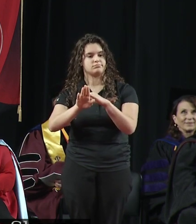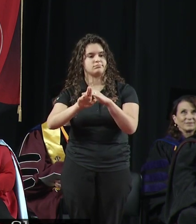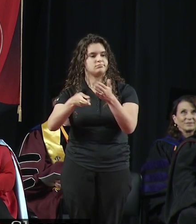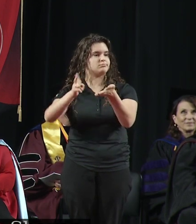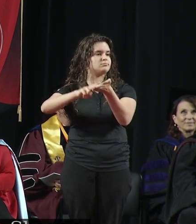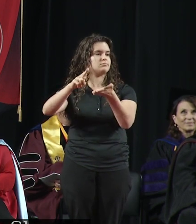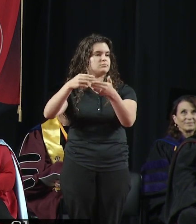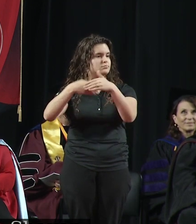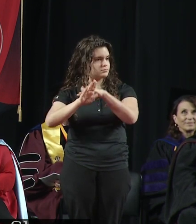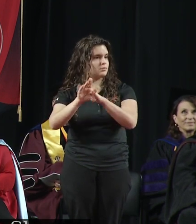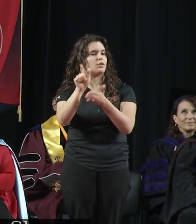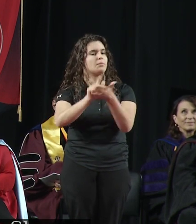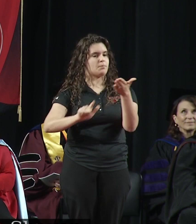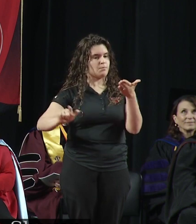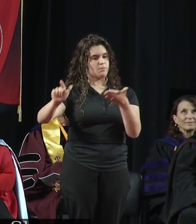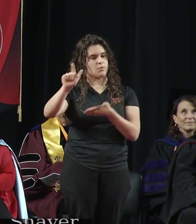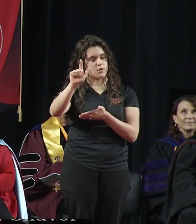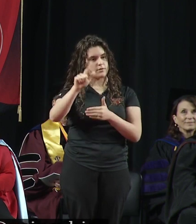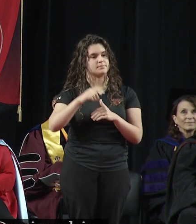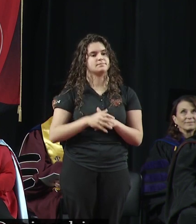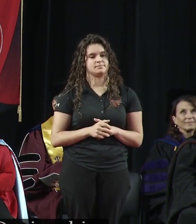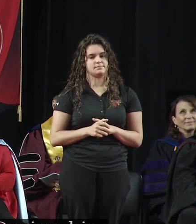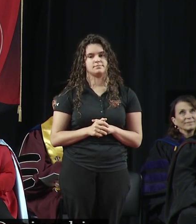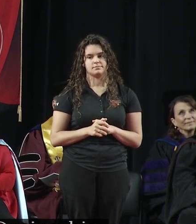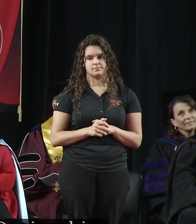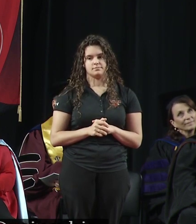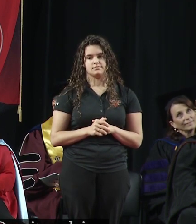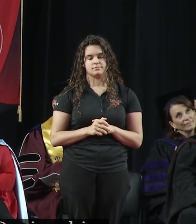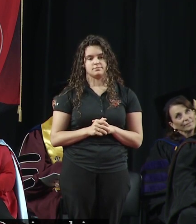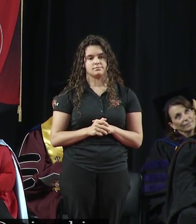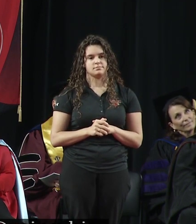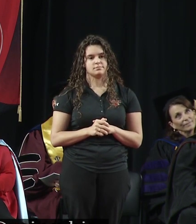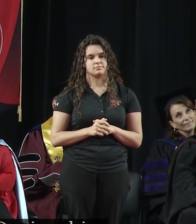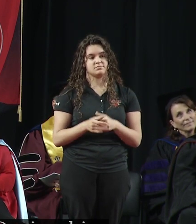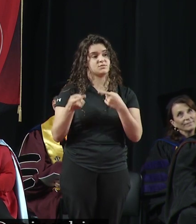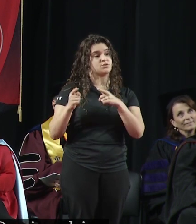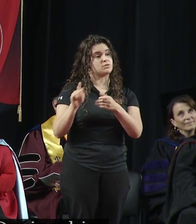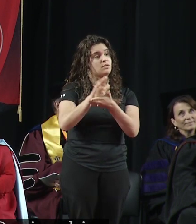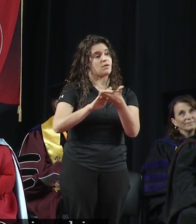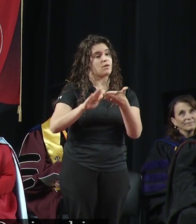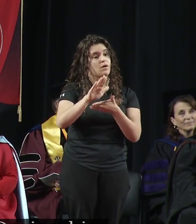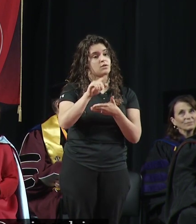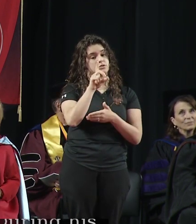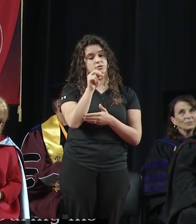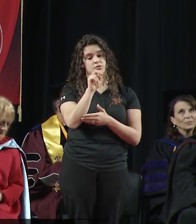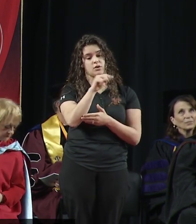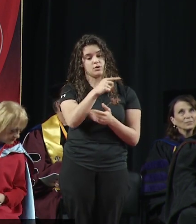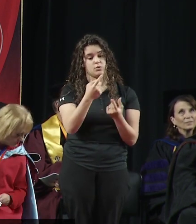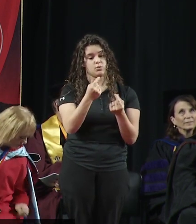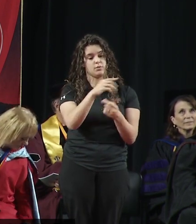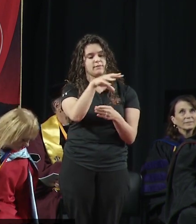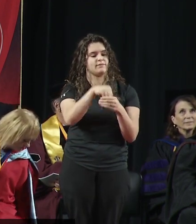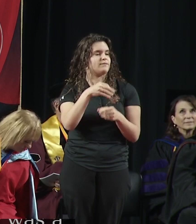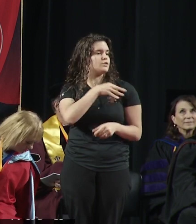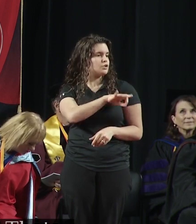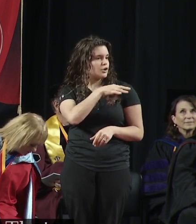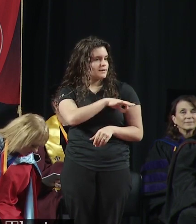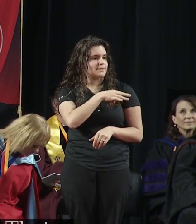Lamar. During his college careers, Don was a member of the Phi Delta Theta